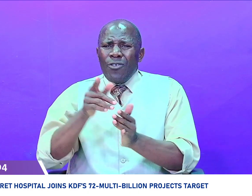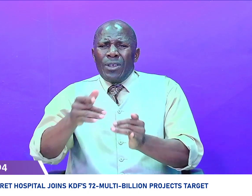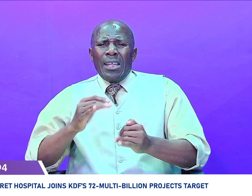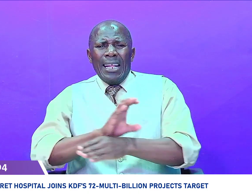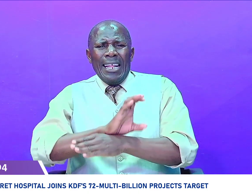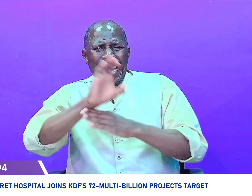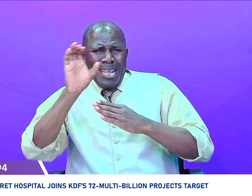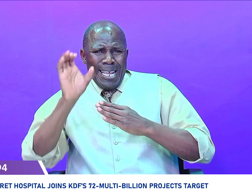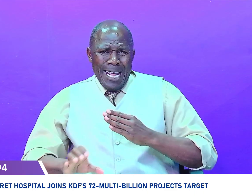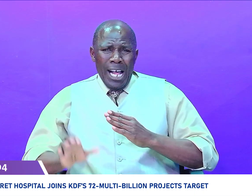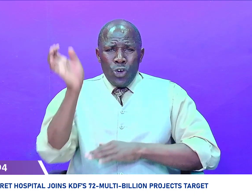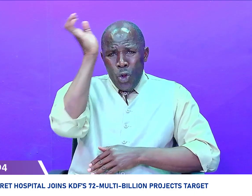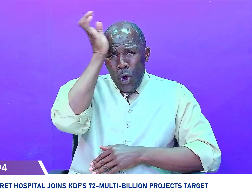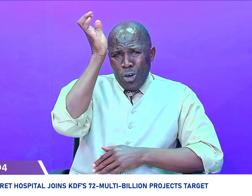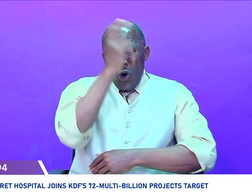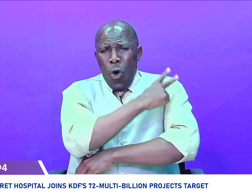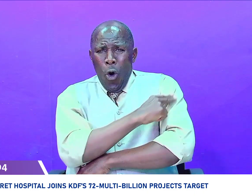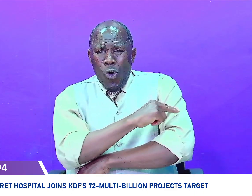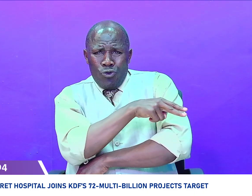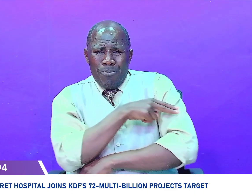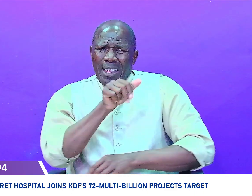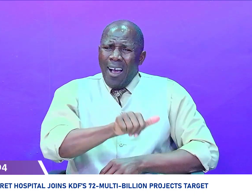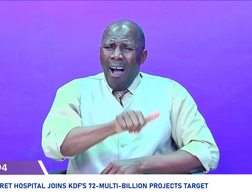other projects depend on contractor performance